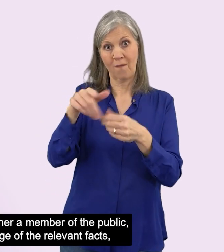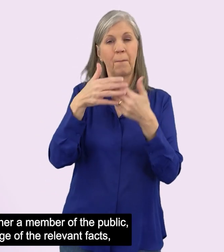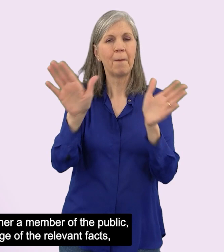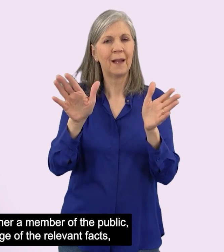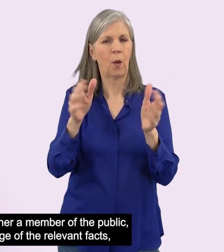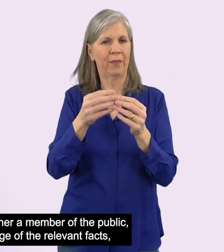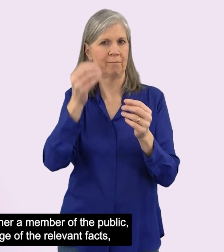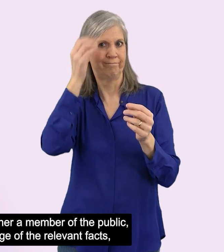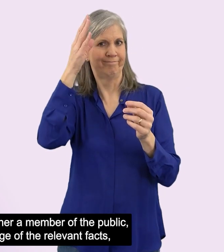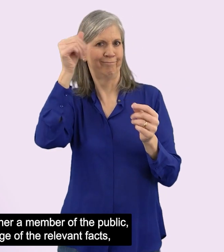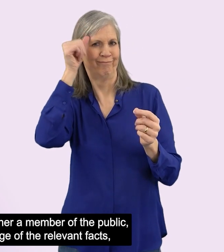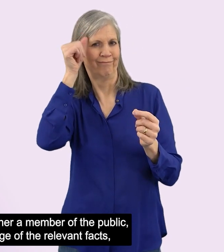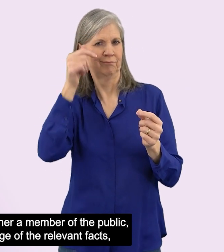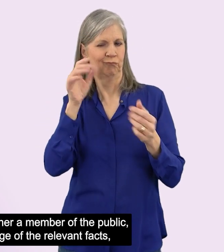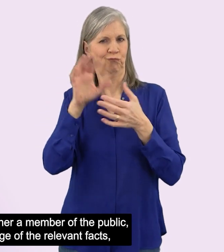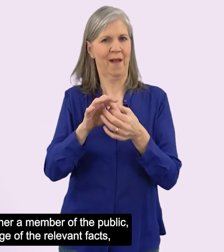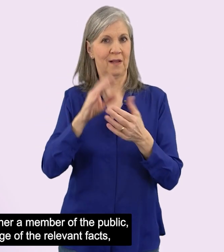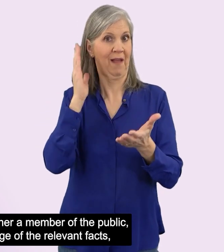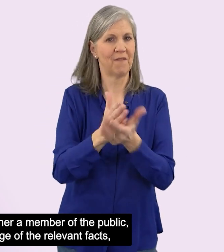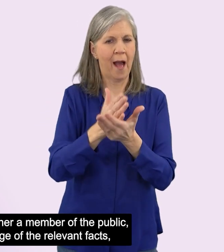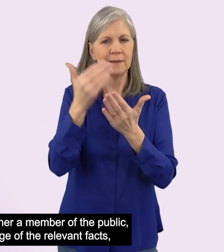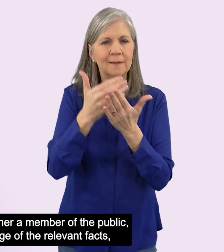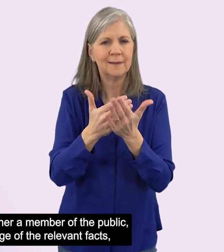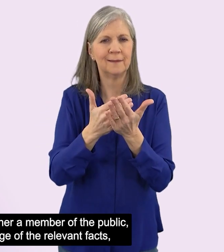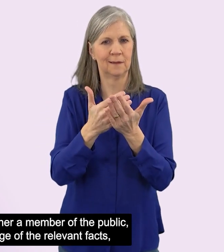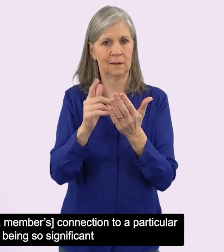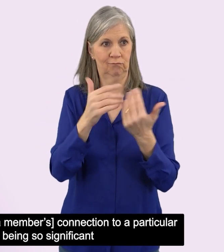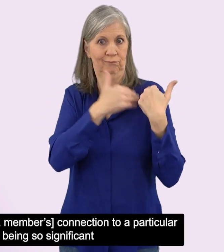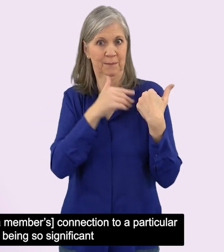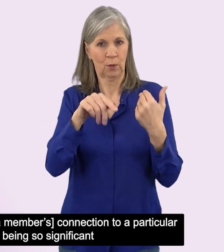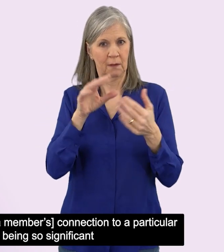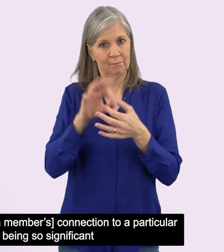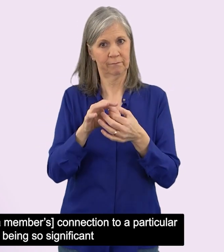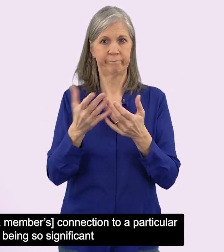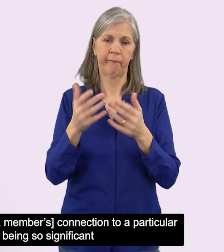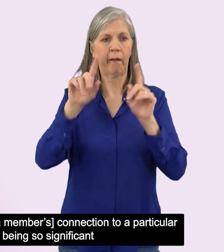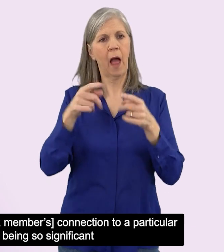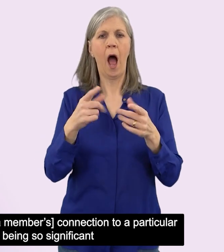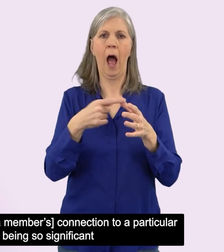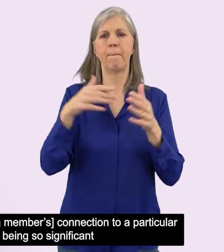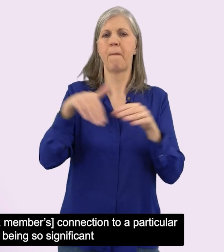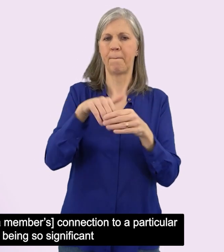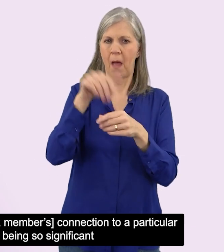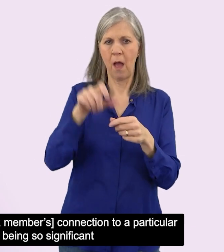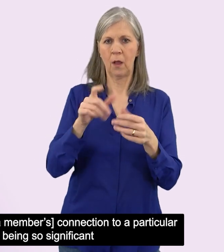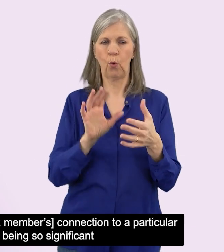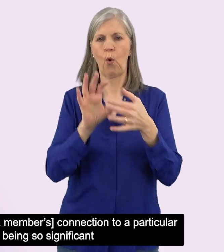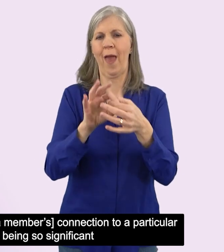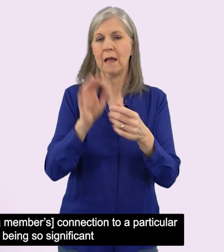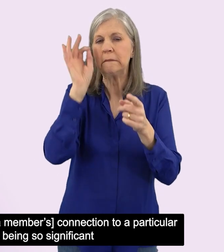The test is whether a member of the public with knowledge of the relevant facts would reasonably regard a member's connection to a particular